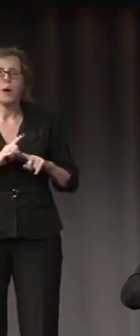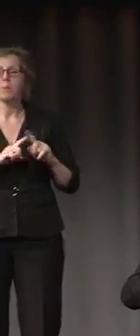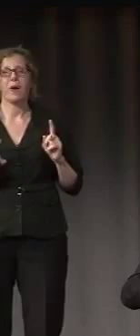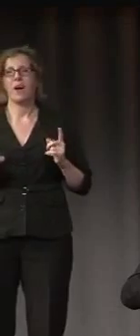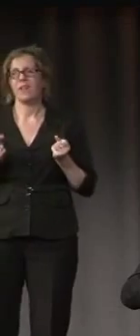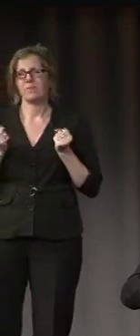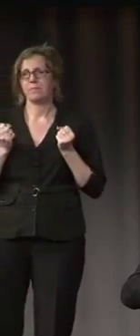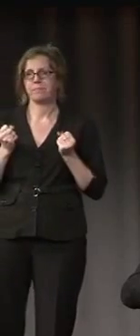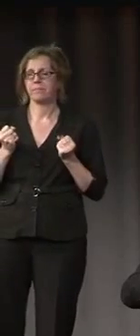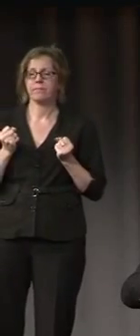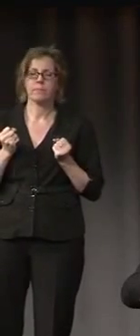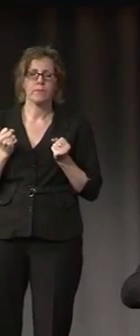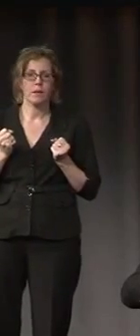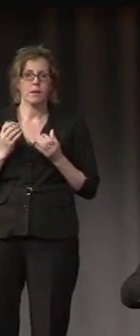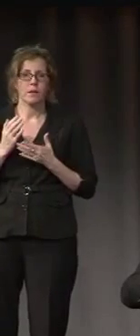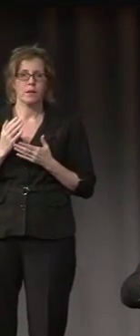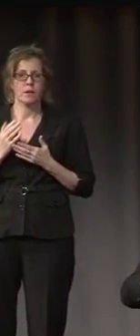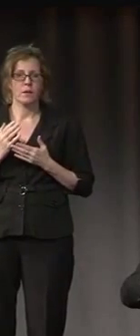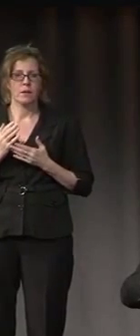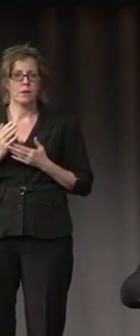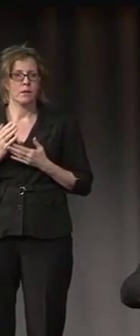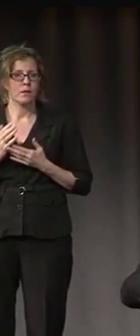so, you know. No, it's there, but